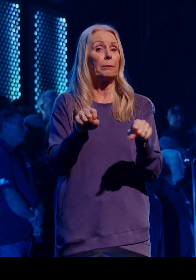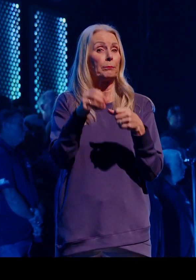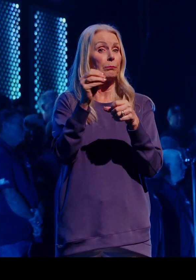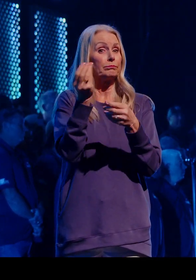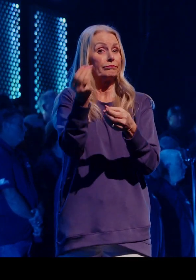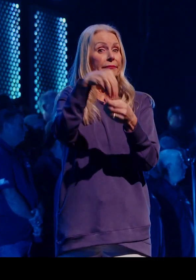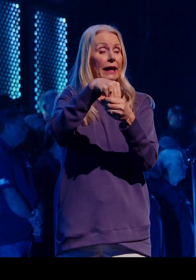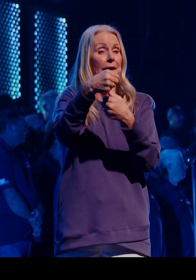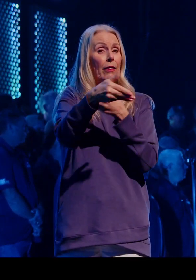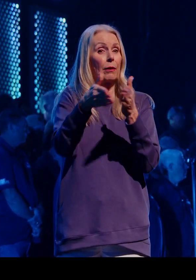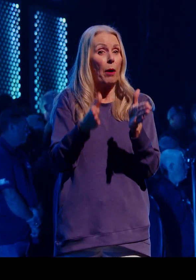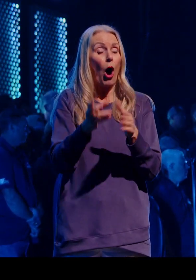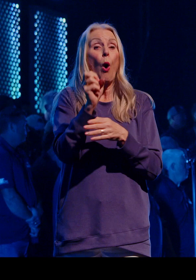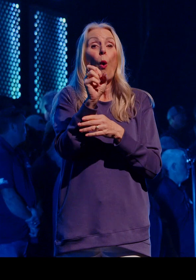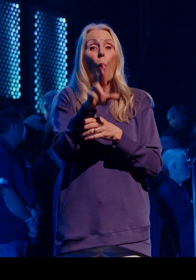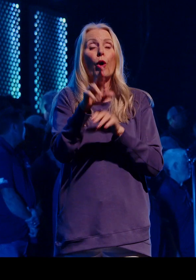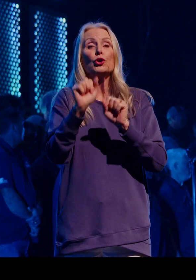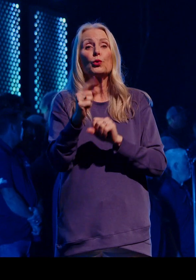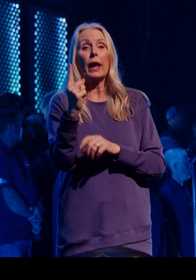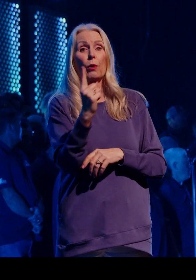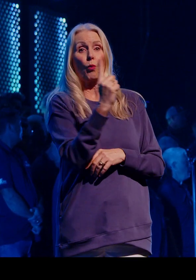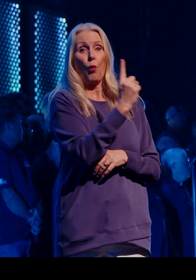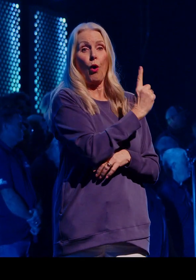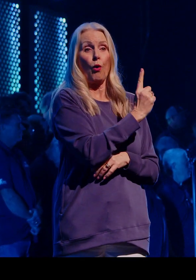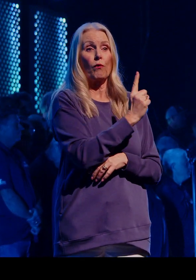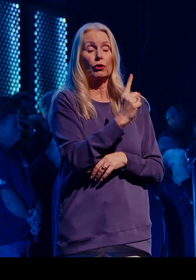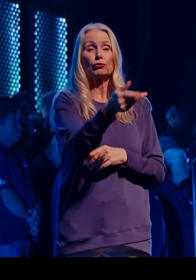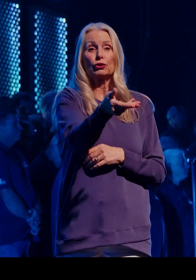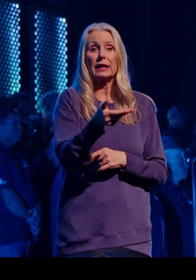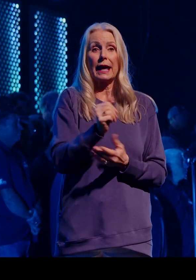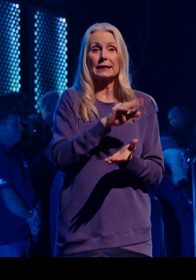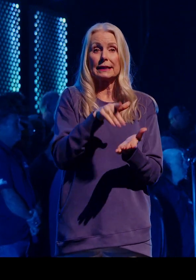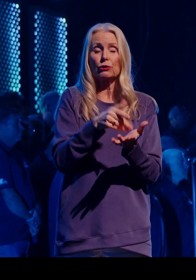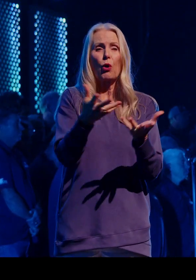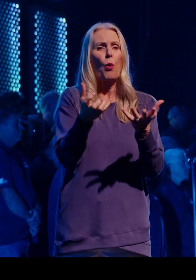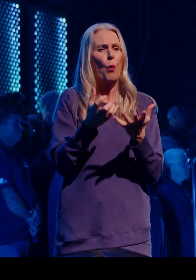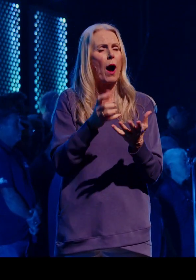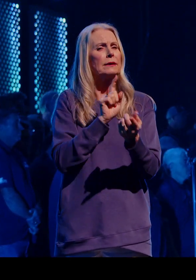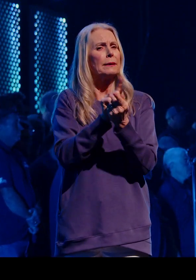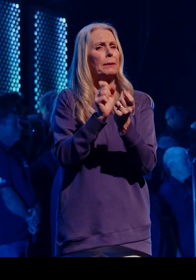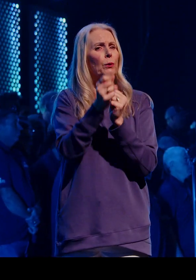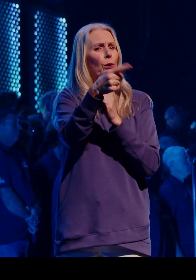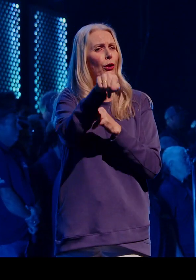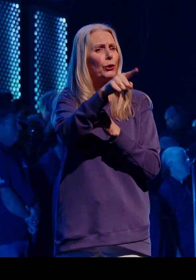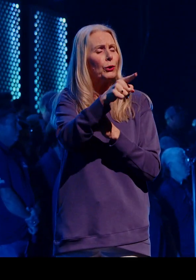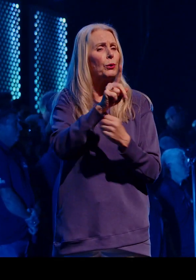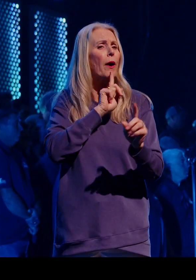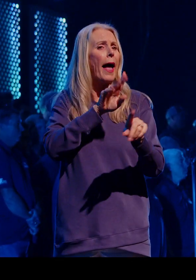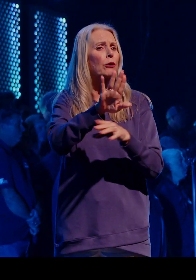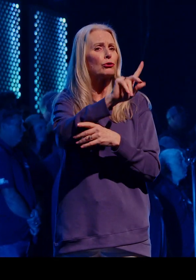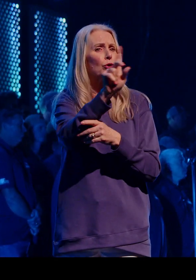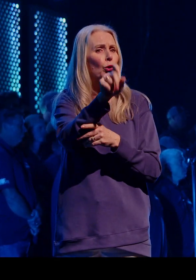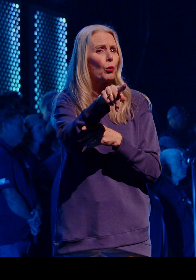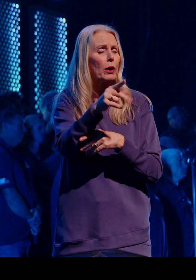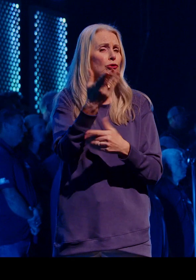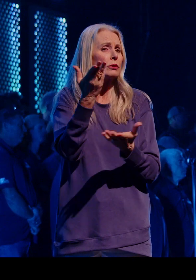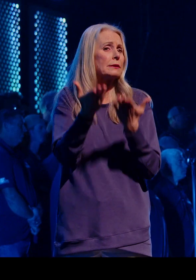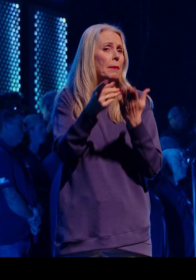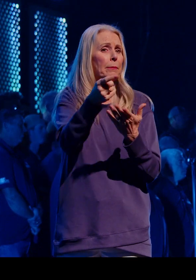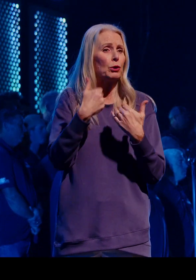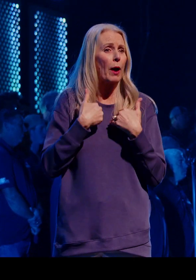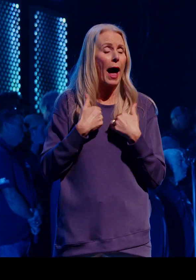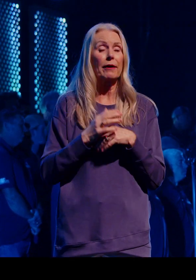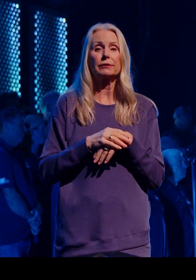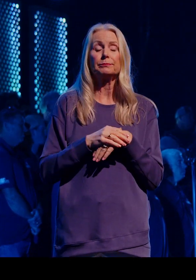leave, or if you'd like, you can take it over to Grass Central, and we'd love to meet you and get to know you and answer any questions that you may have. We have